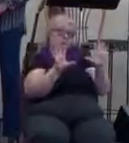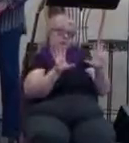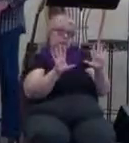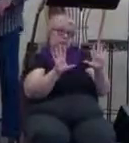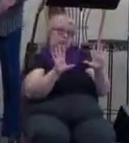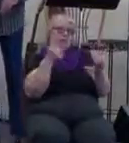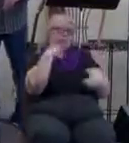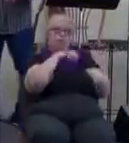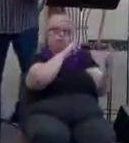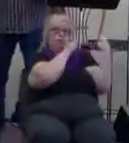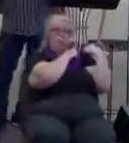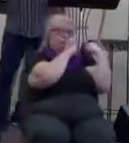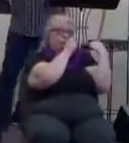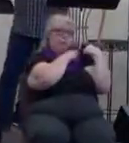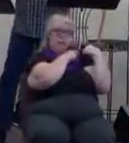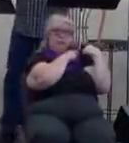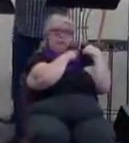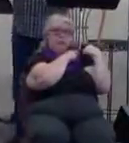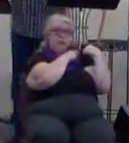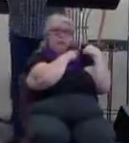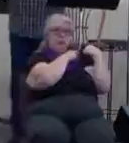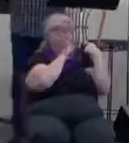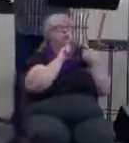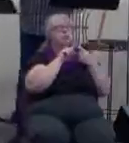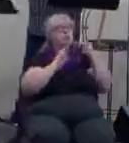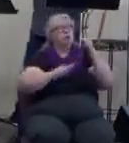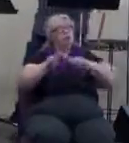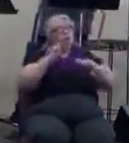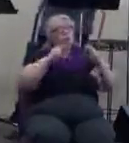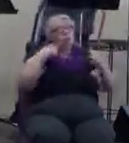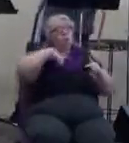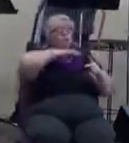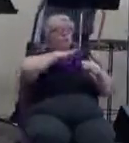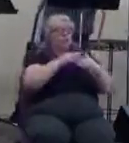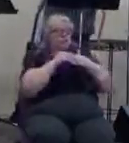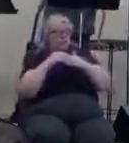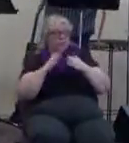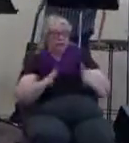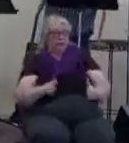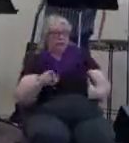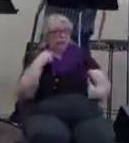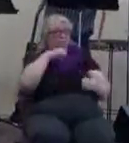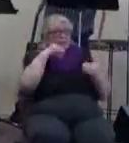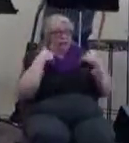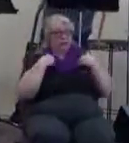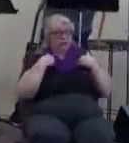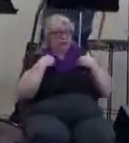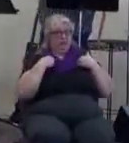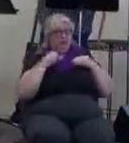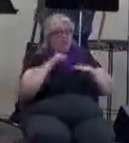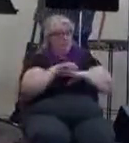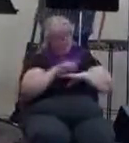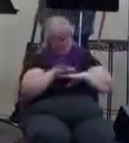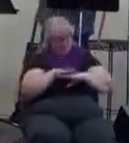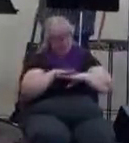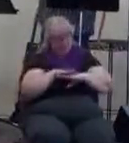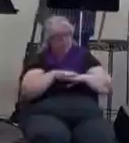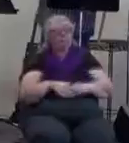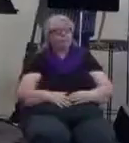And we're responsible to the people we're leading. We're influential. These guys that they're talking